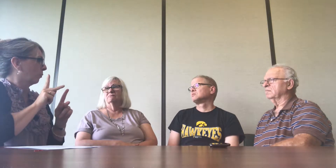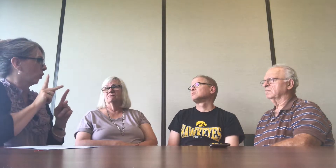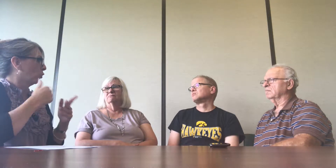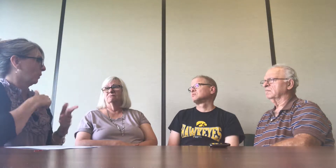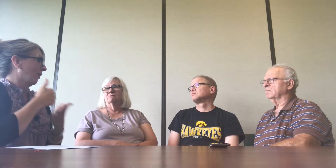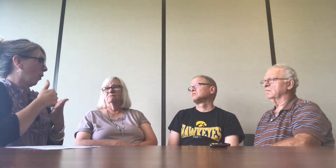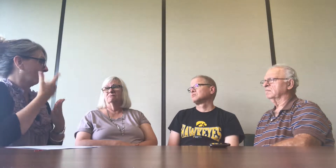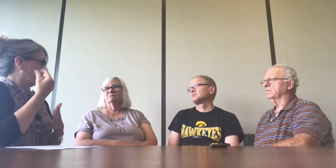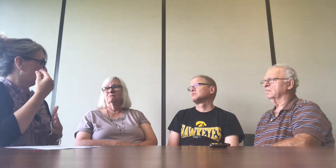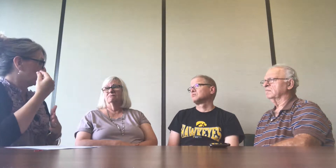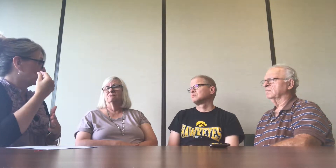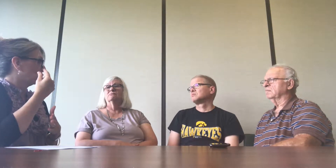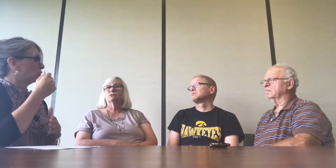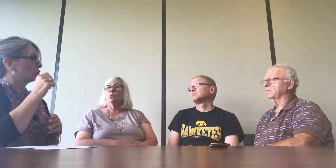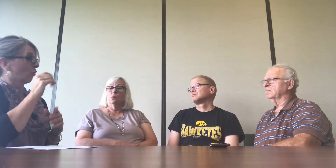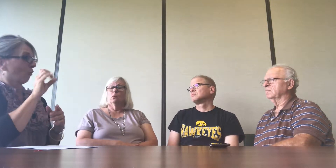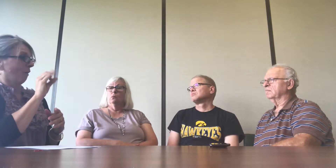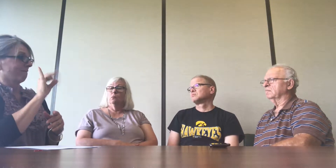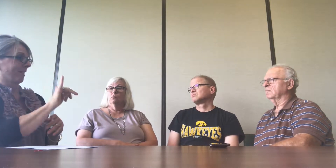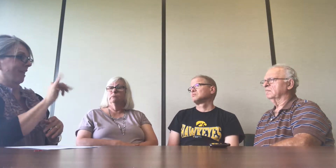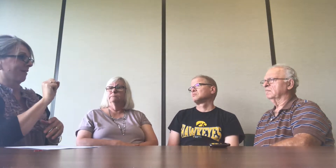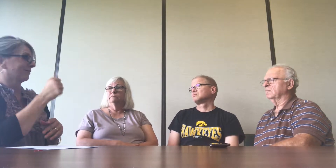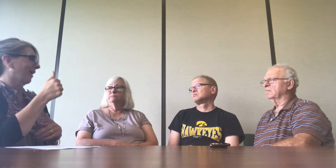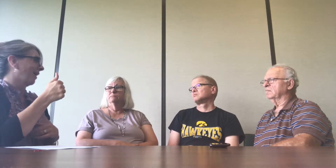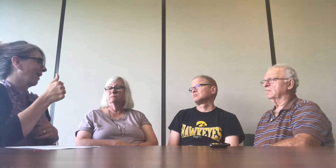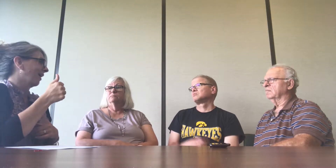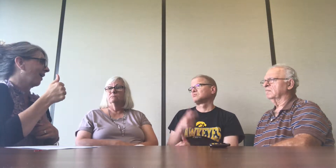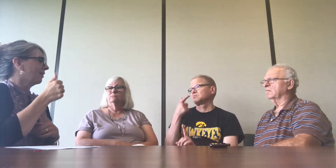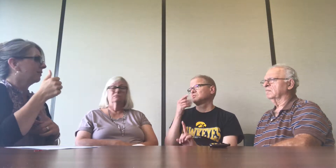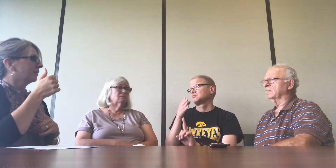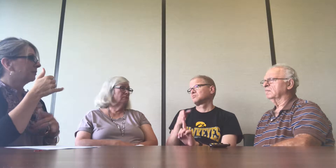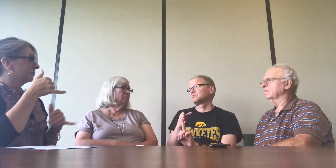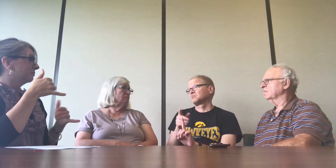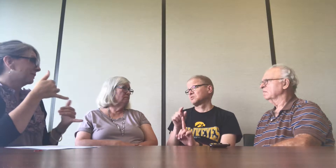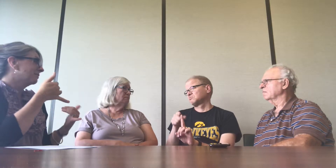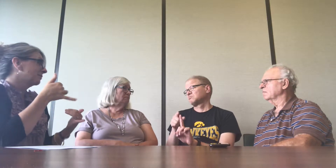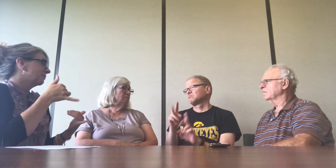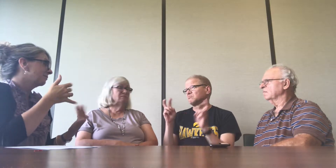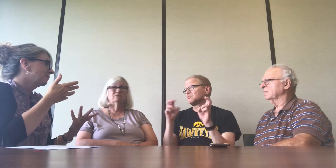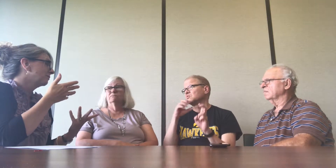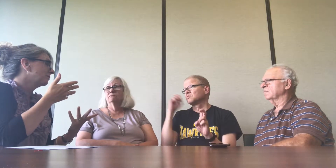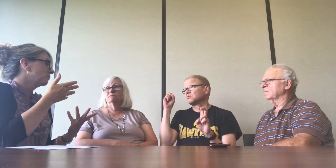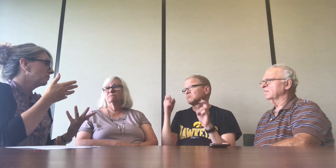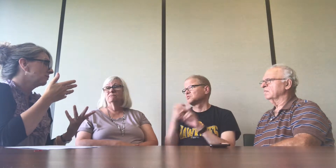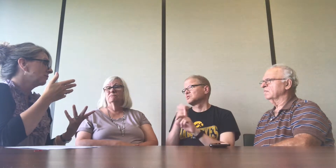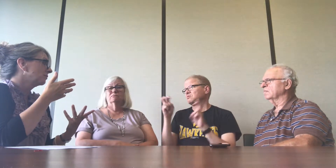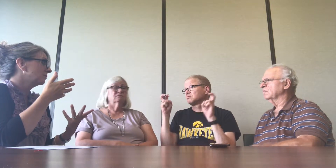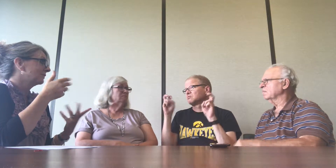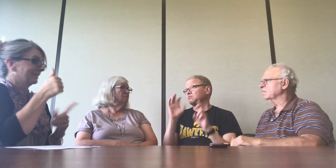800 people that we helped last year, but out of that number, 10 were elder abuse.